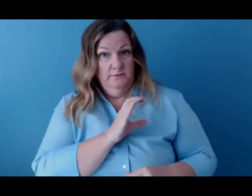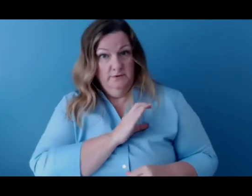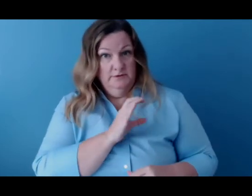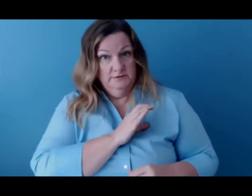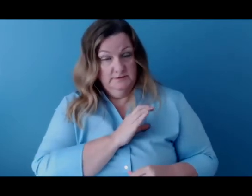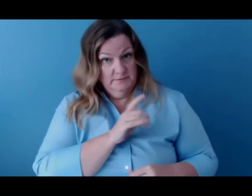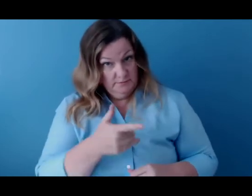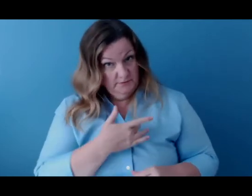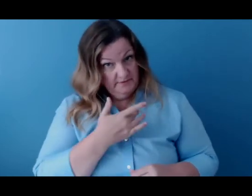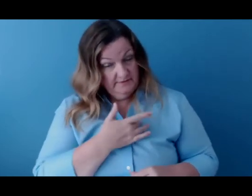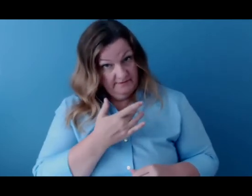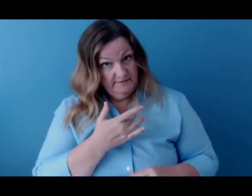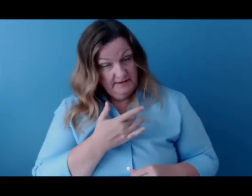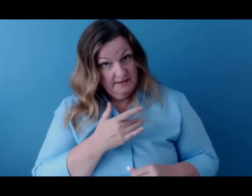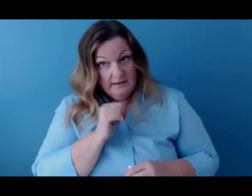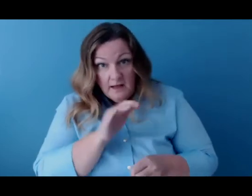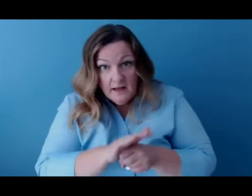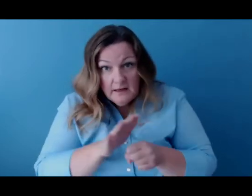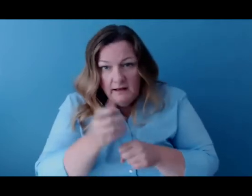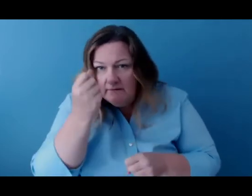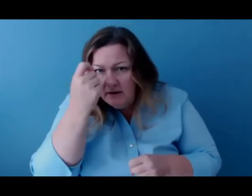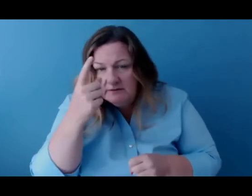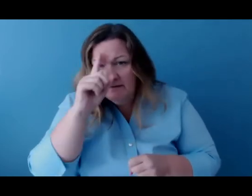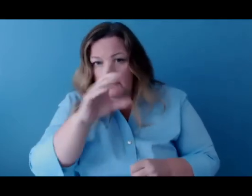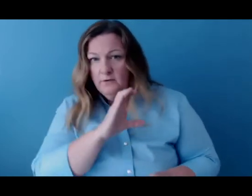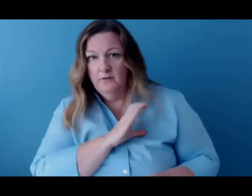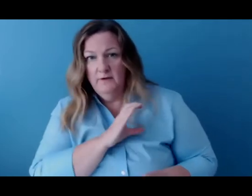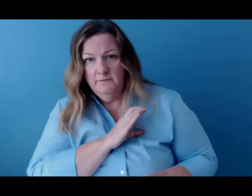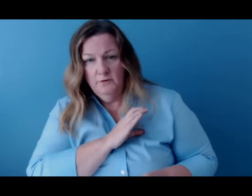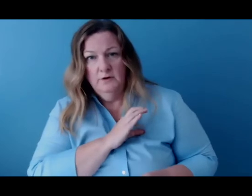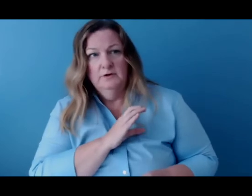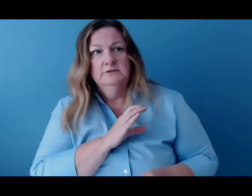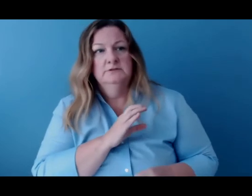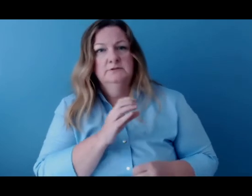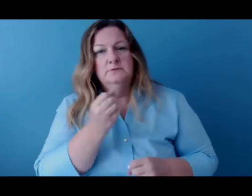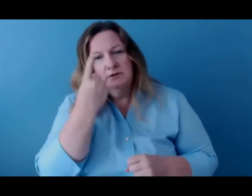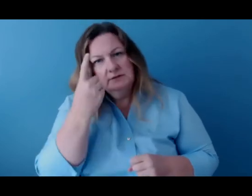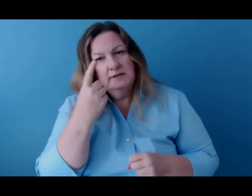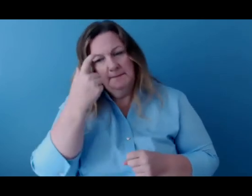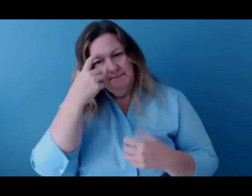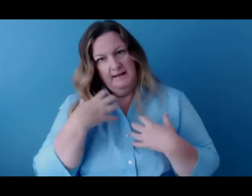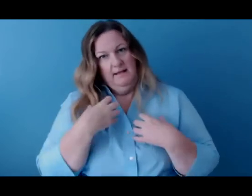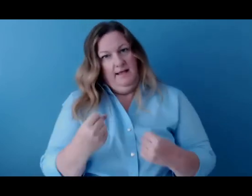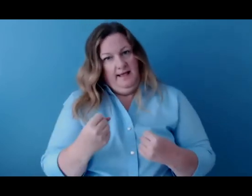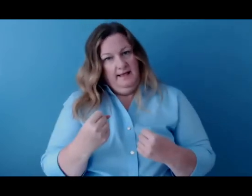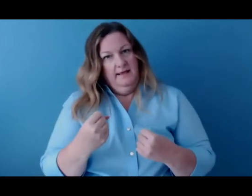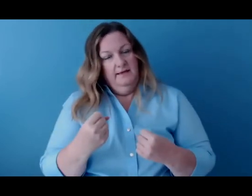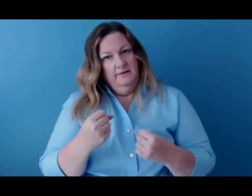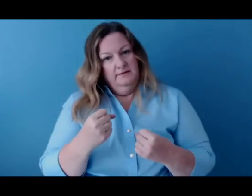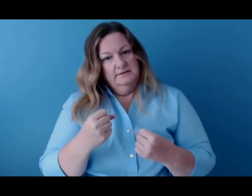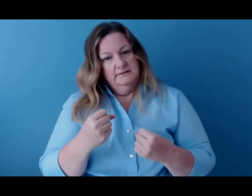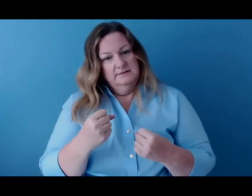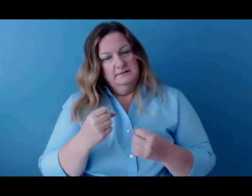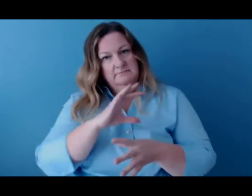feel like there's a lack of understanding when it comes to law enforcement and really understanding how mental health has a role to play